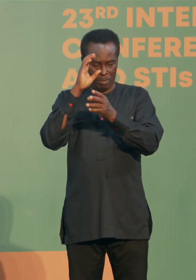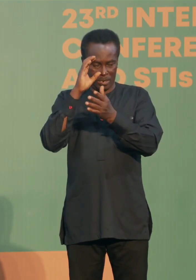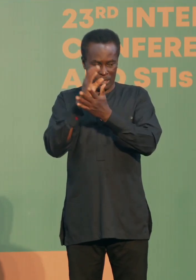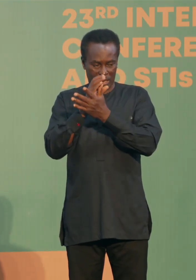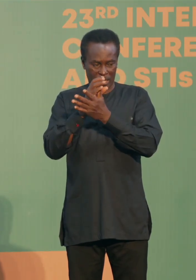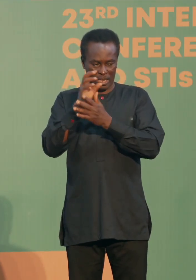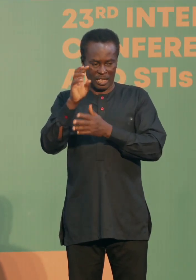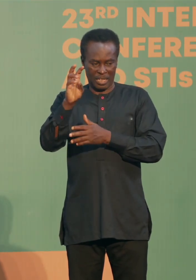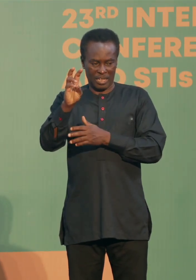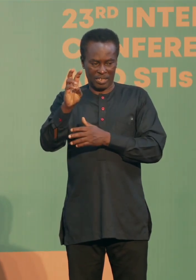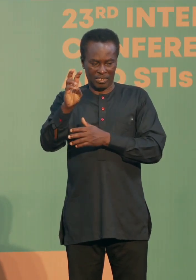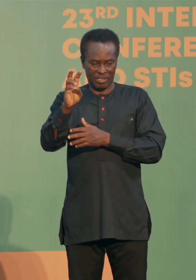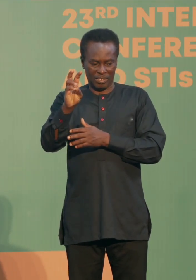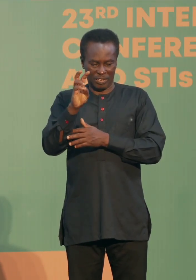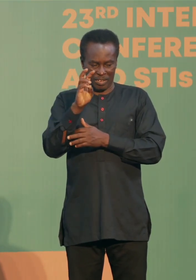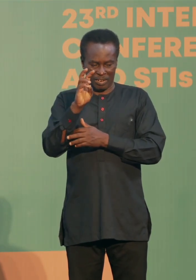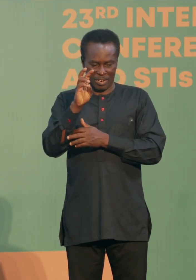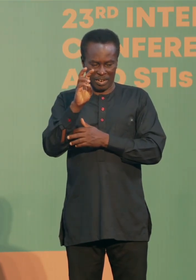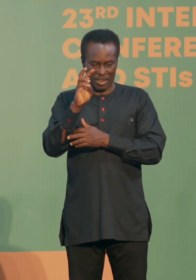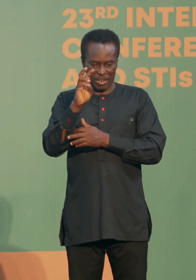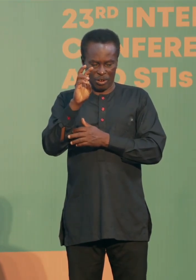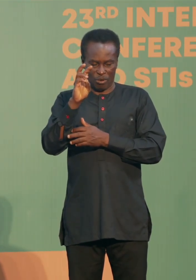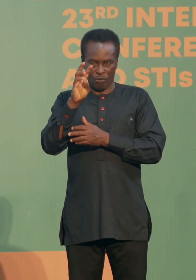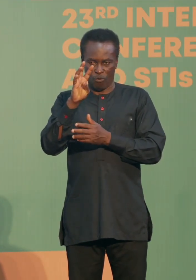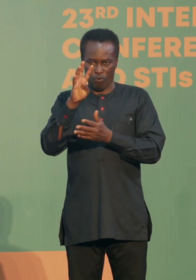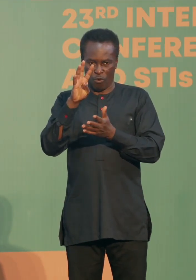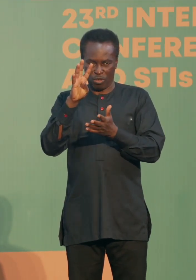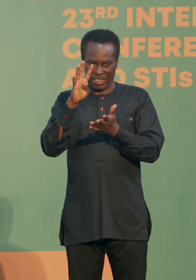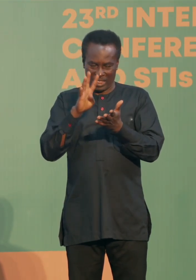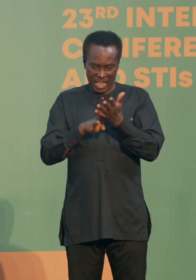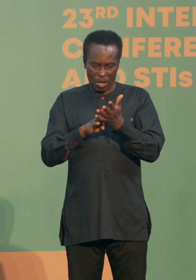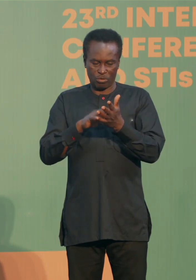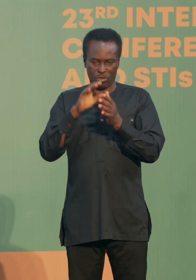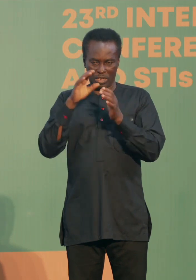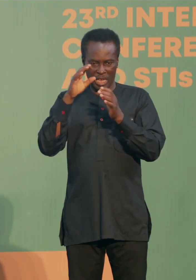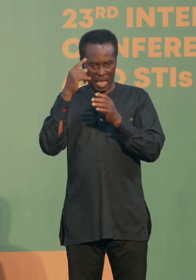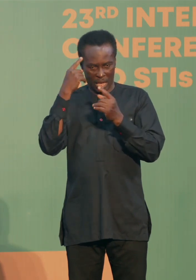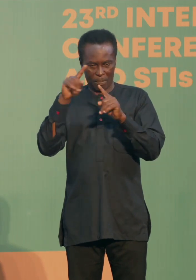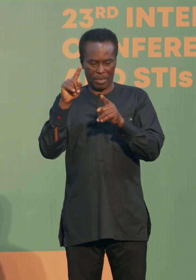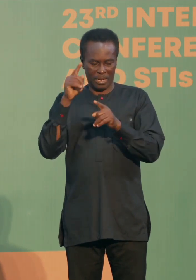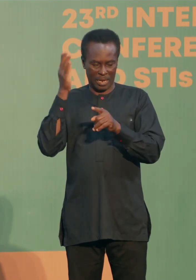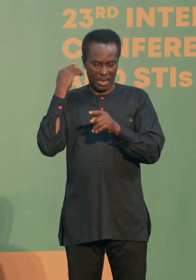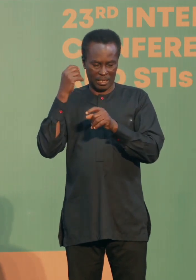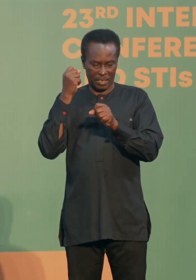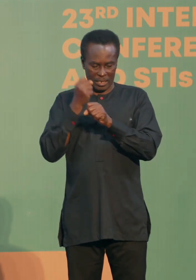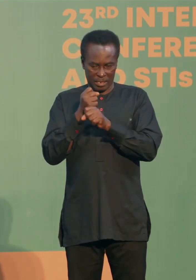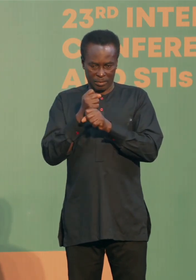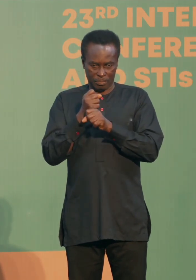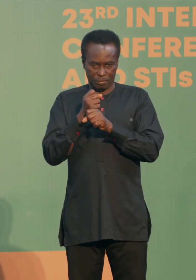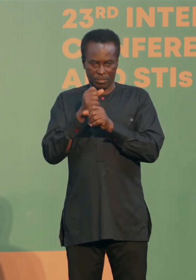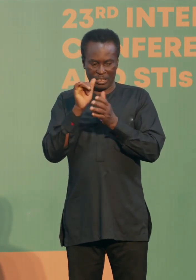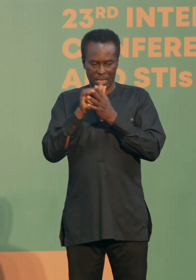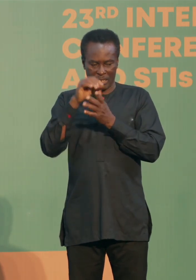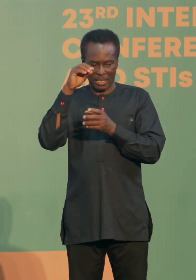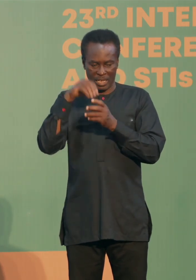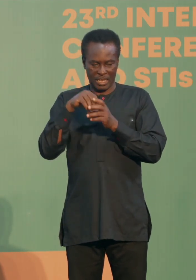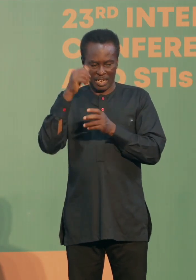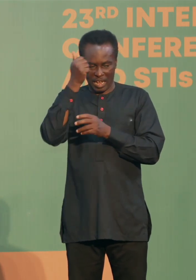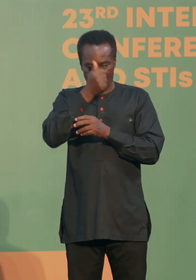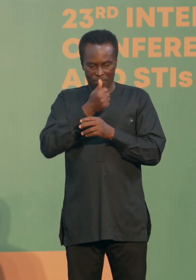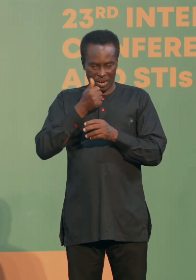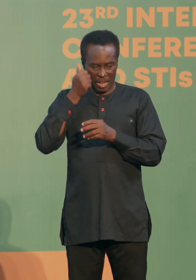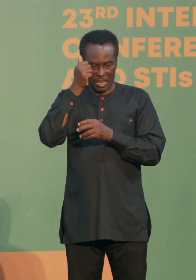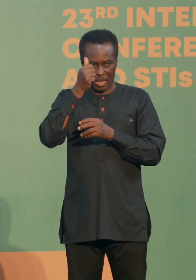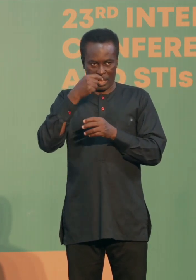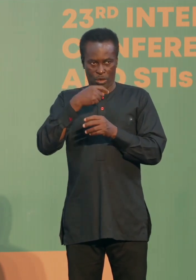604 estimated cases of cervical cancer a year. If you can see that Africa, we contribute almost